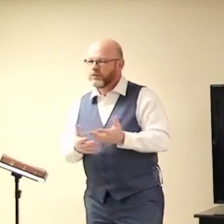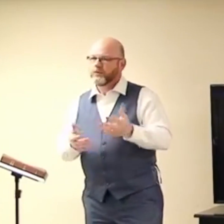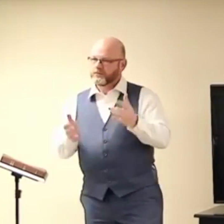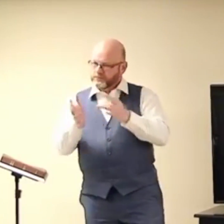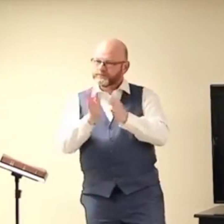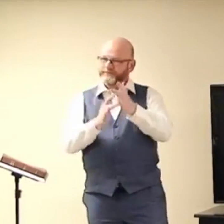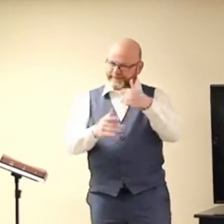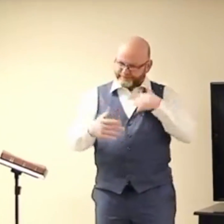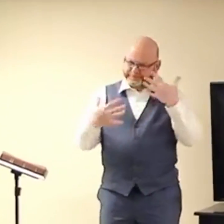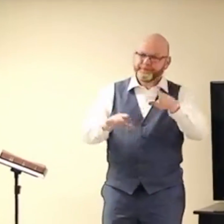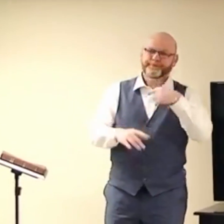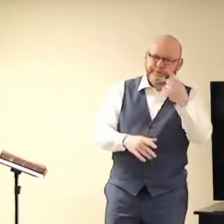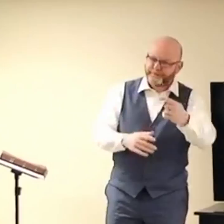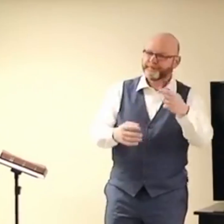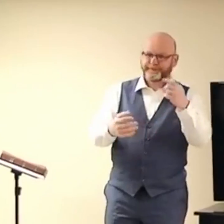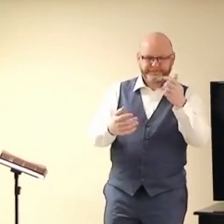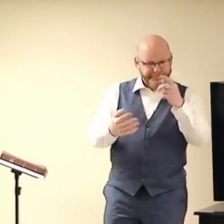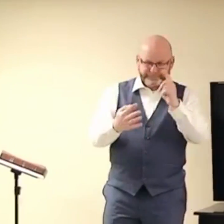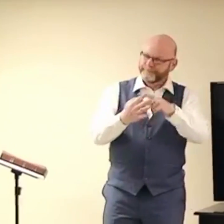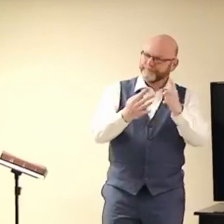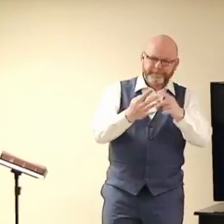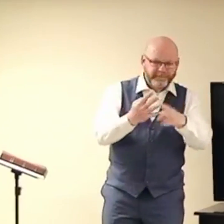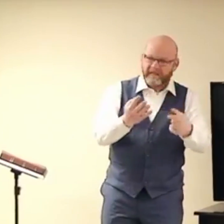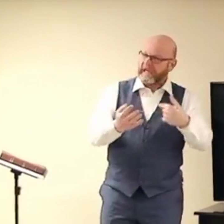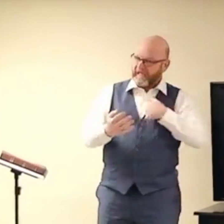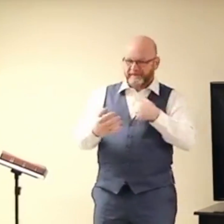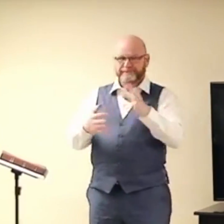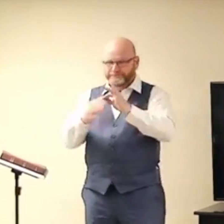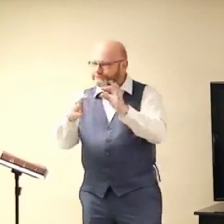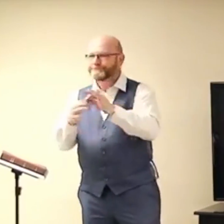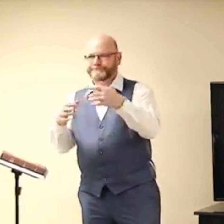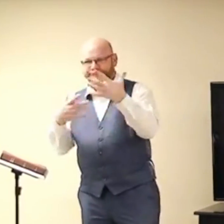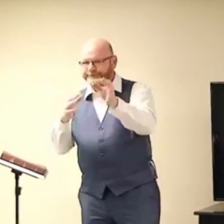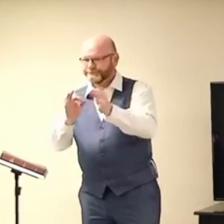entrance. He said that. He said many things